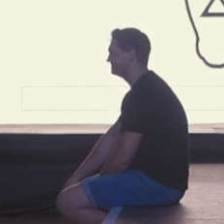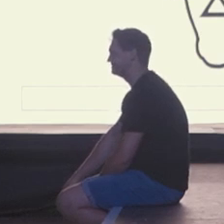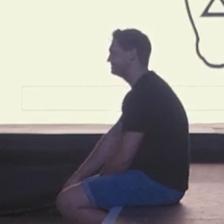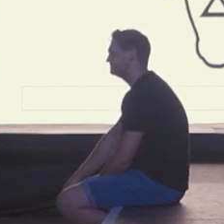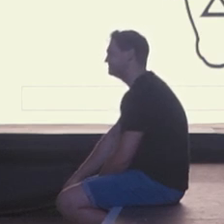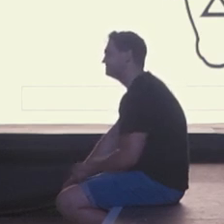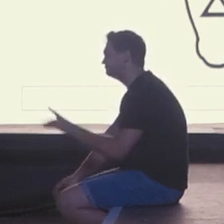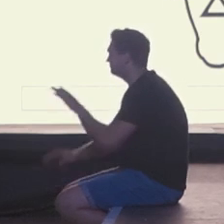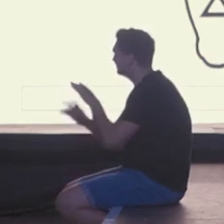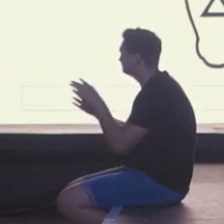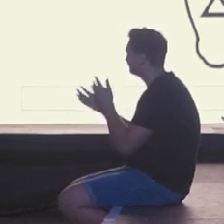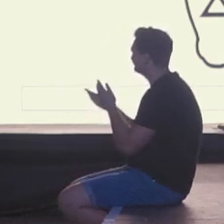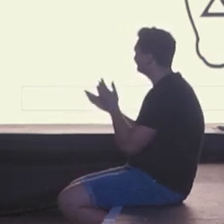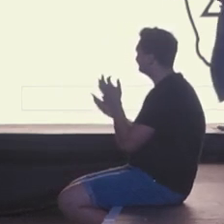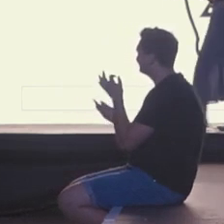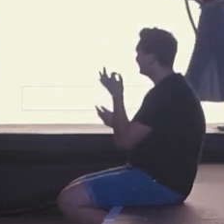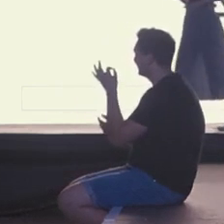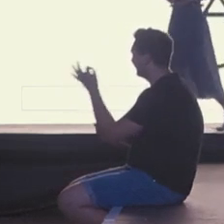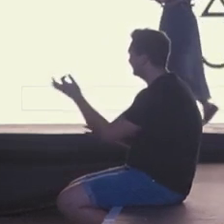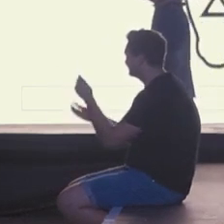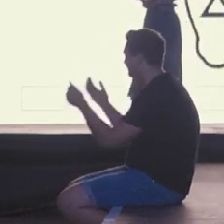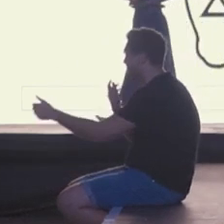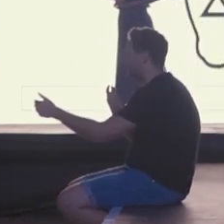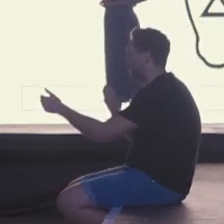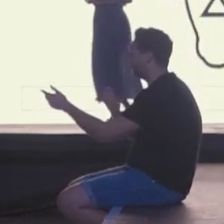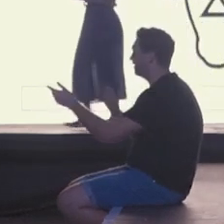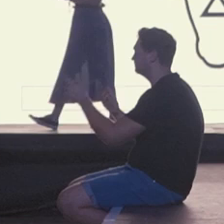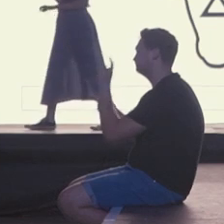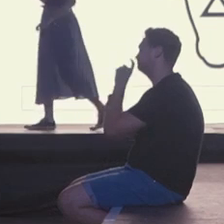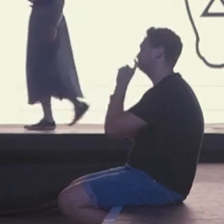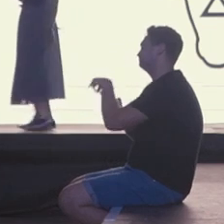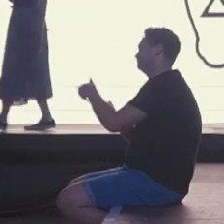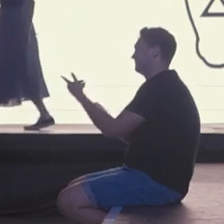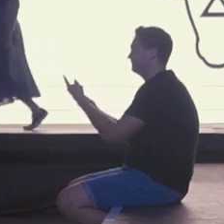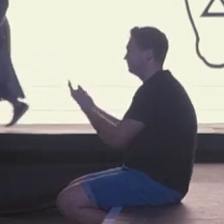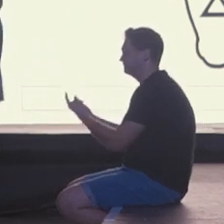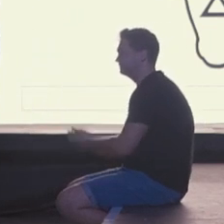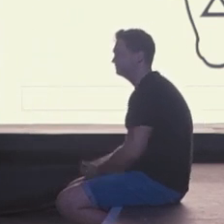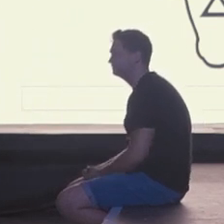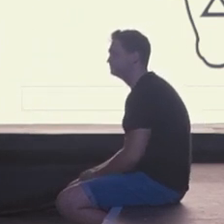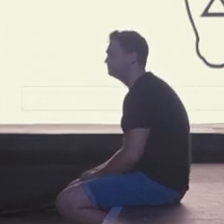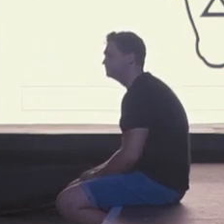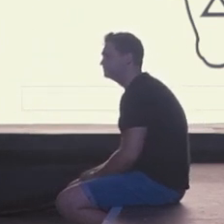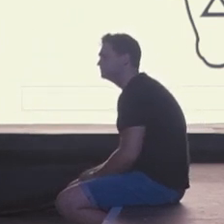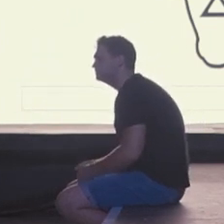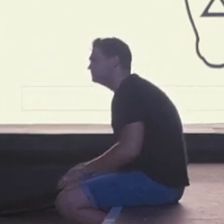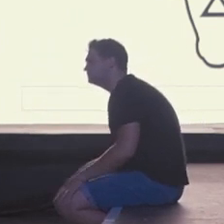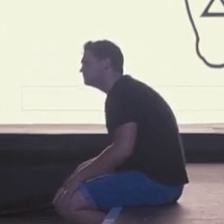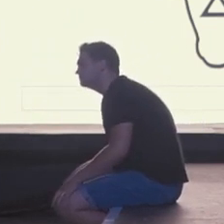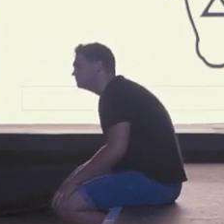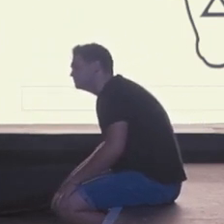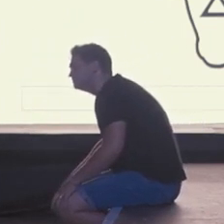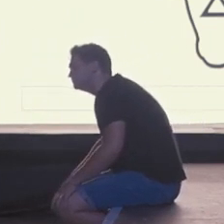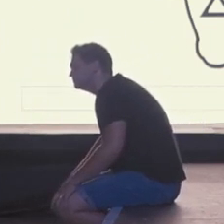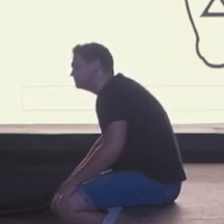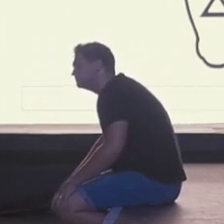It's not really a question. I think it was more like to talk. I didn't understand the question that the gentleman asked